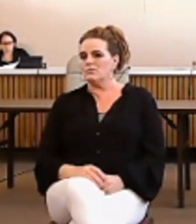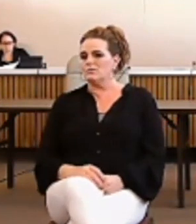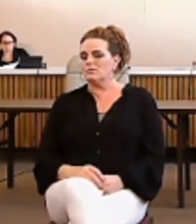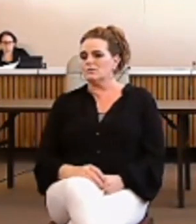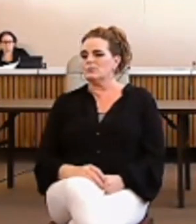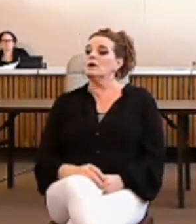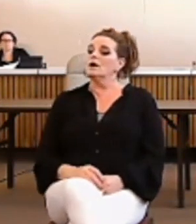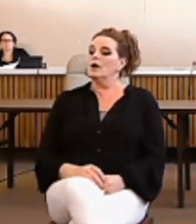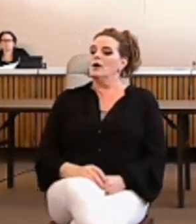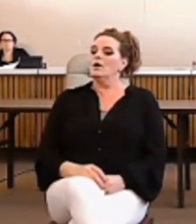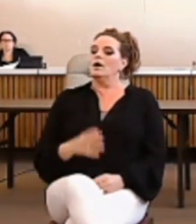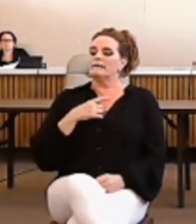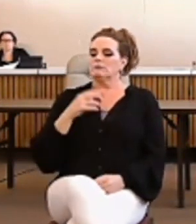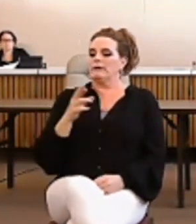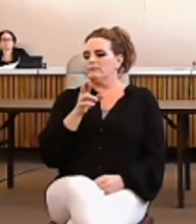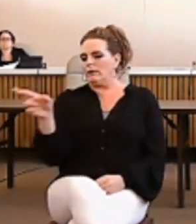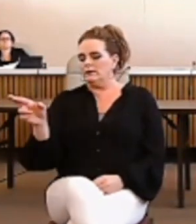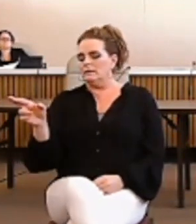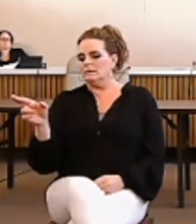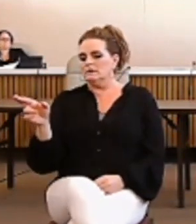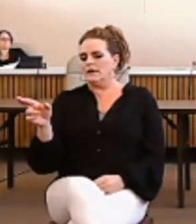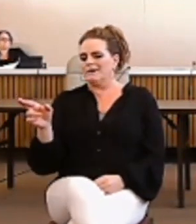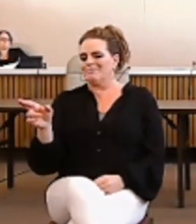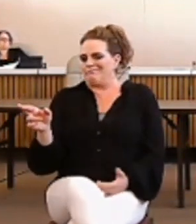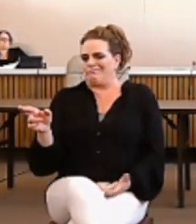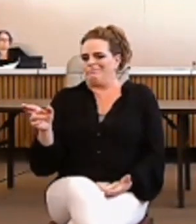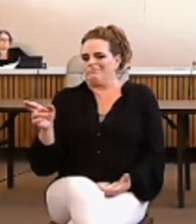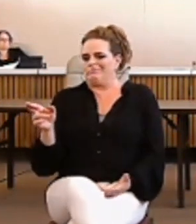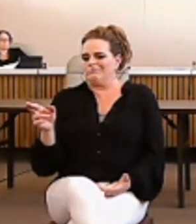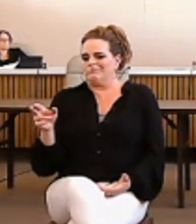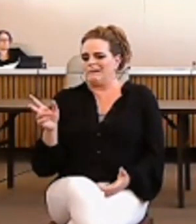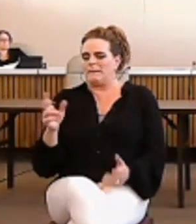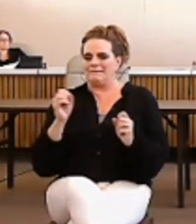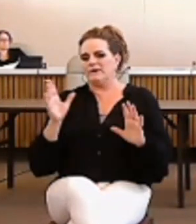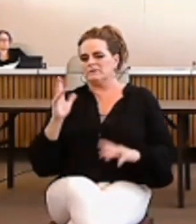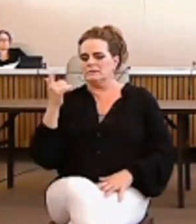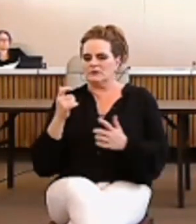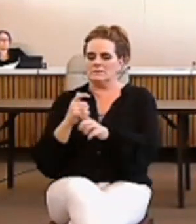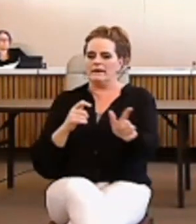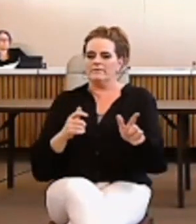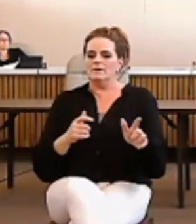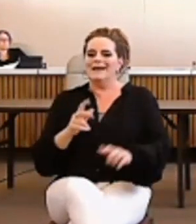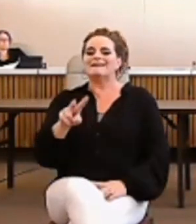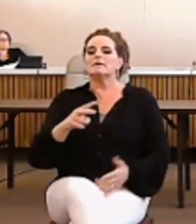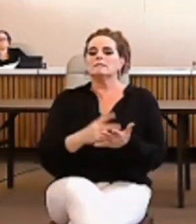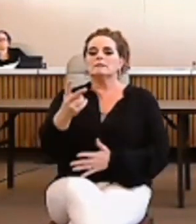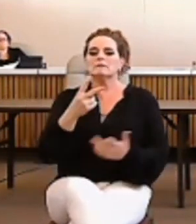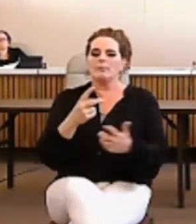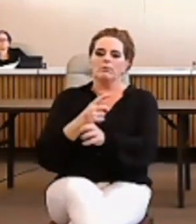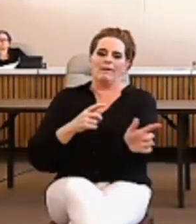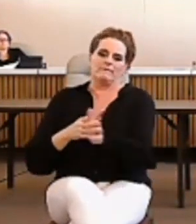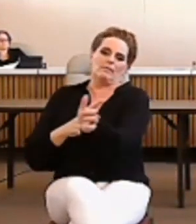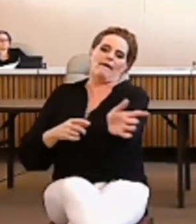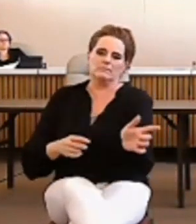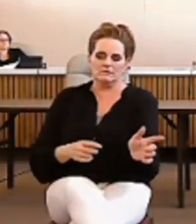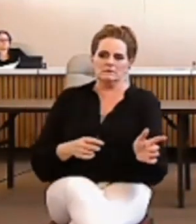And, obviously the right turn here, and obviously anyone taking a left. I believe it's a double left turn lane here or left turn lane here.